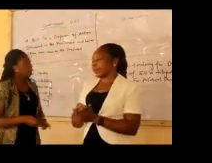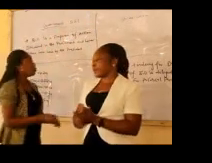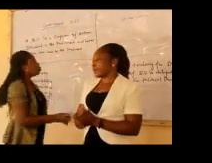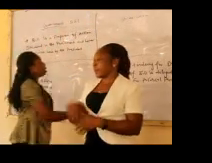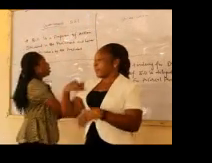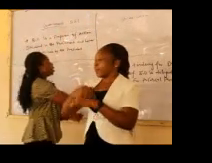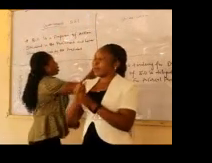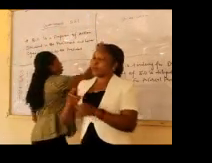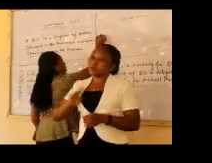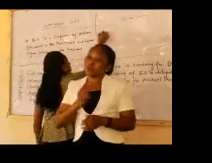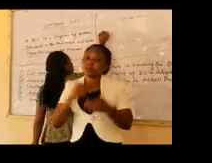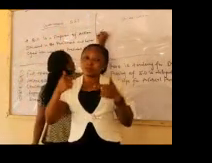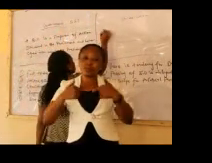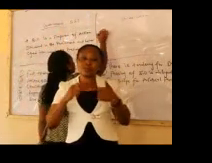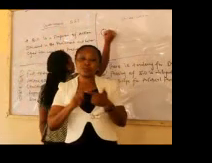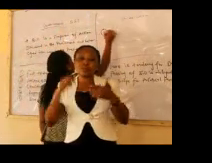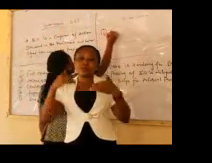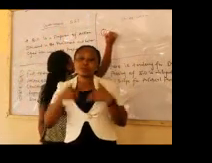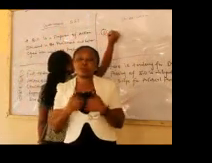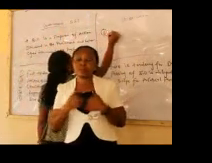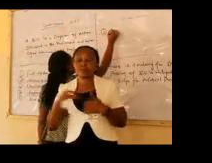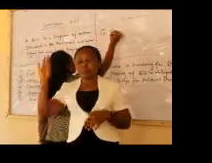Size of the country.